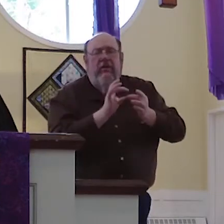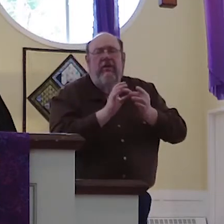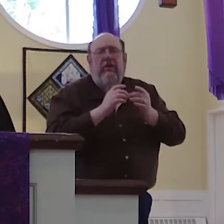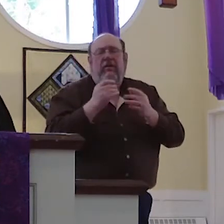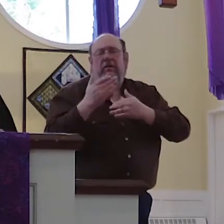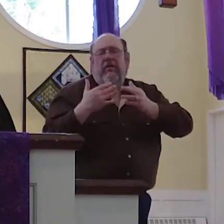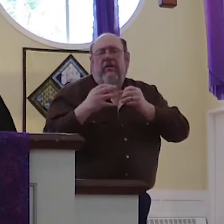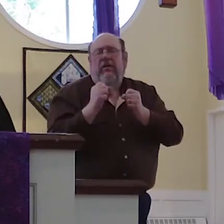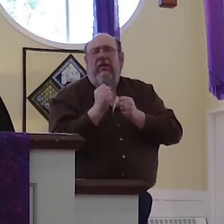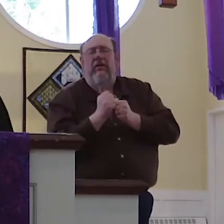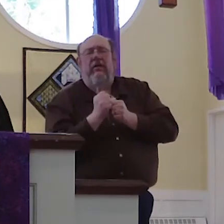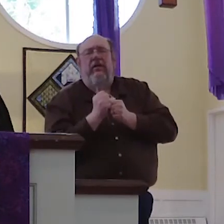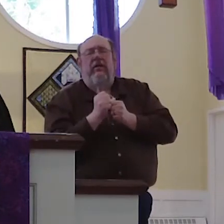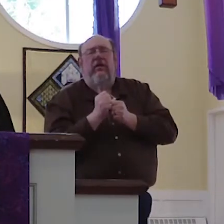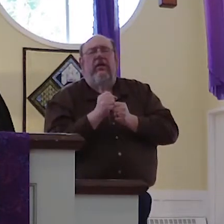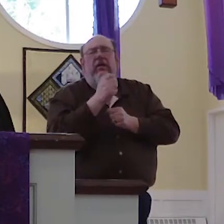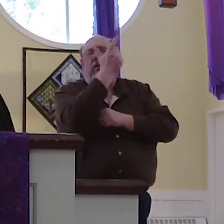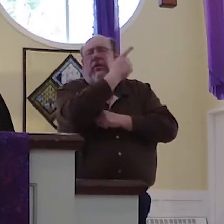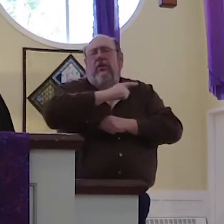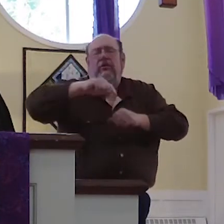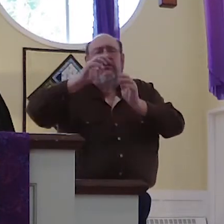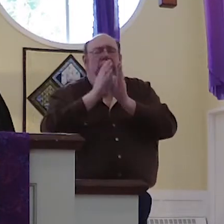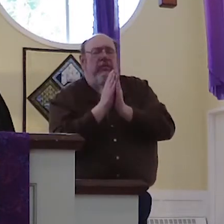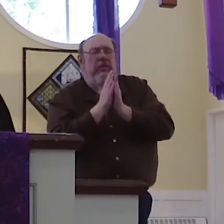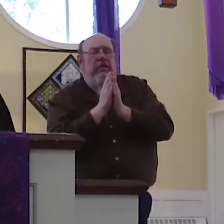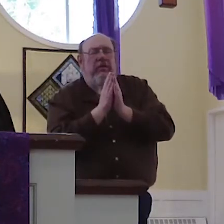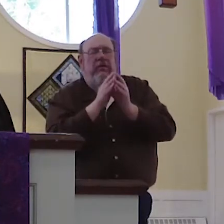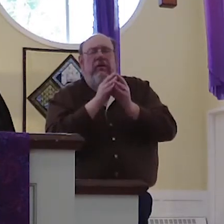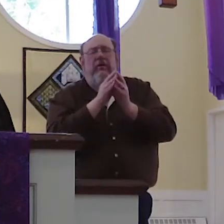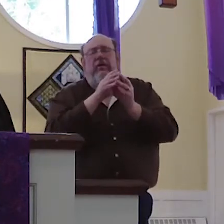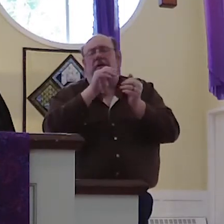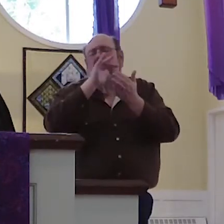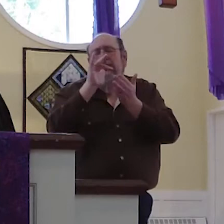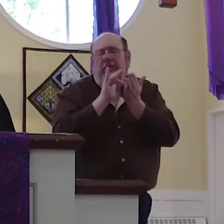The Lord's Prayer is a central part of our worship together.